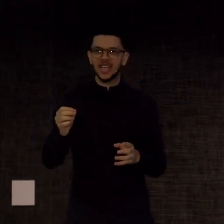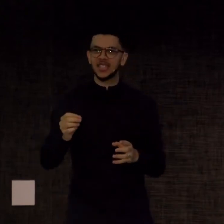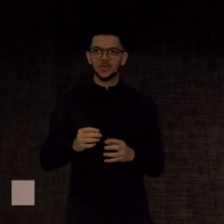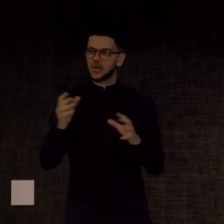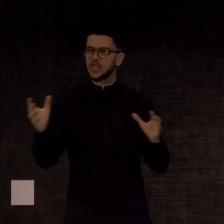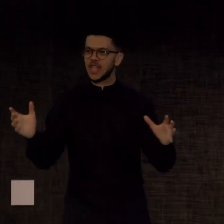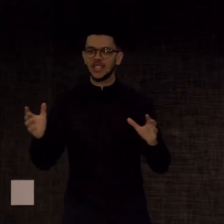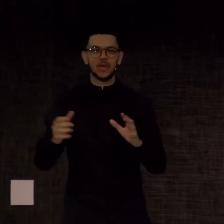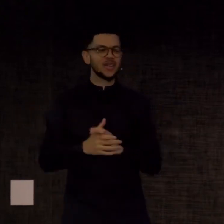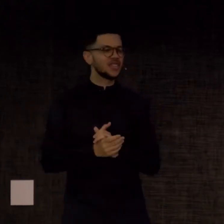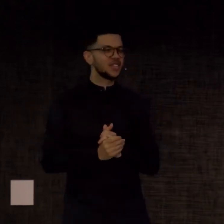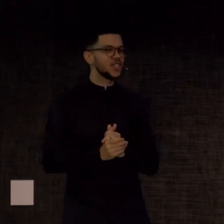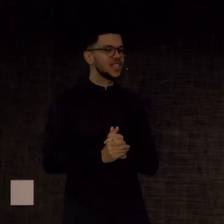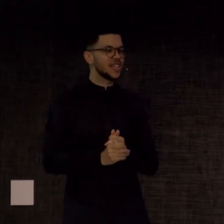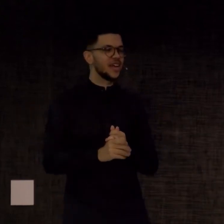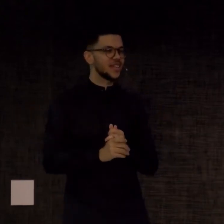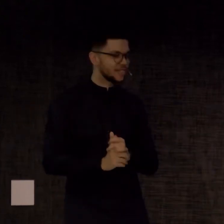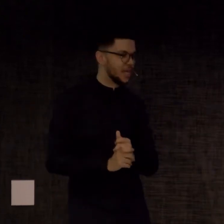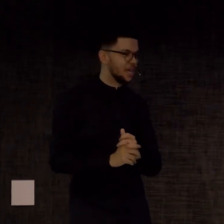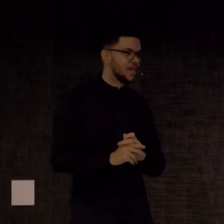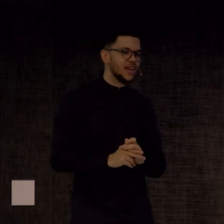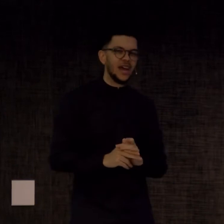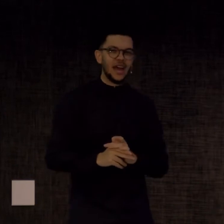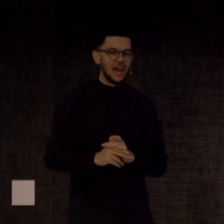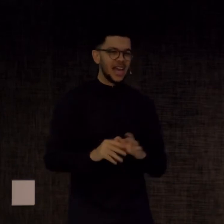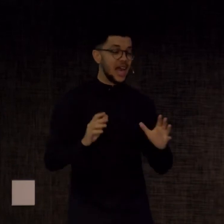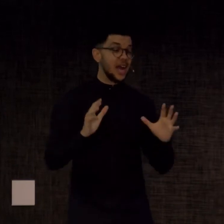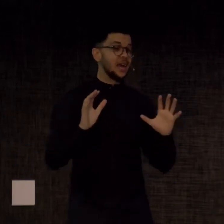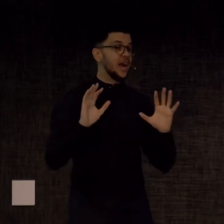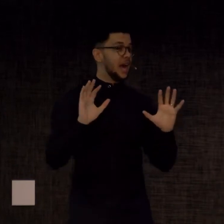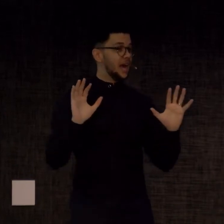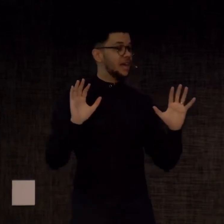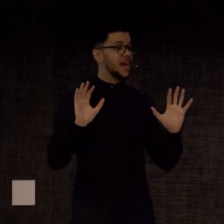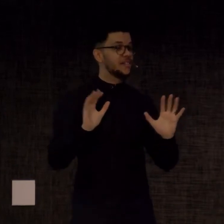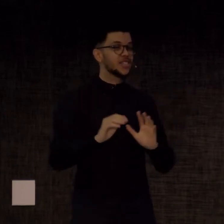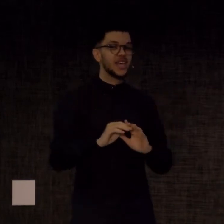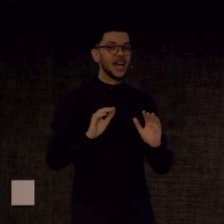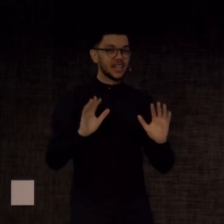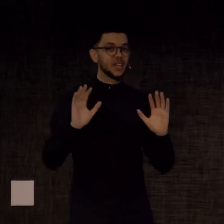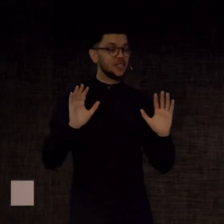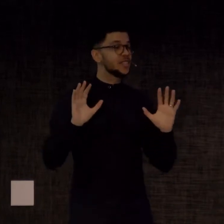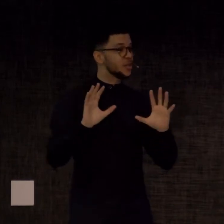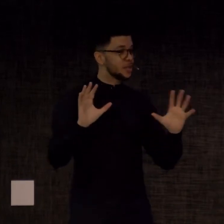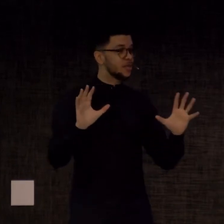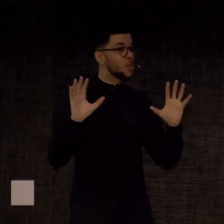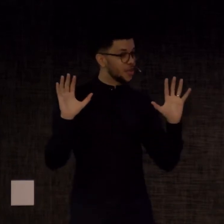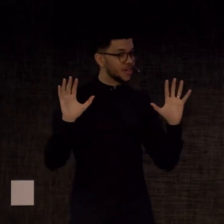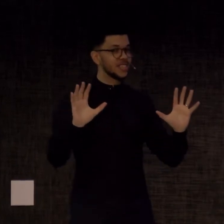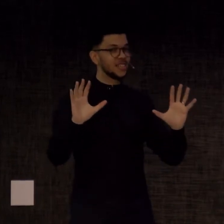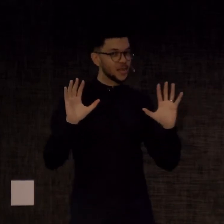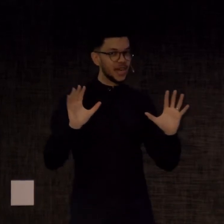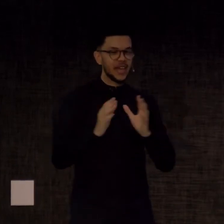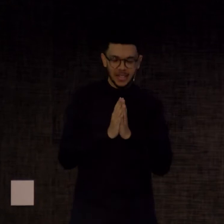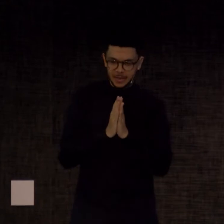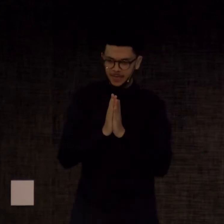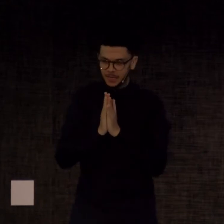many judges, what would you change about the Constitution? And they say nothing. And I have to say, I get confronted with a bit of orthodoxy